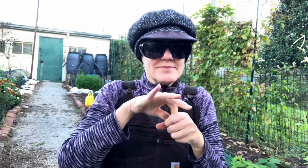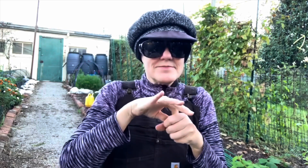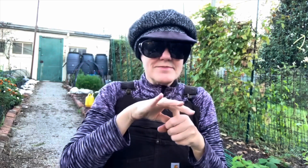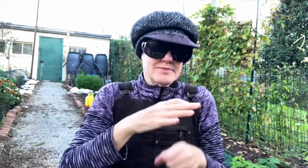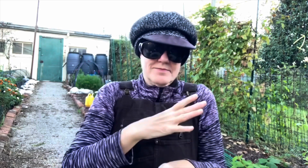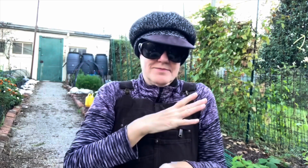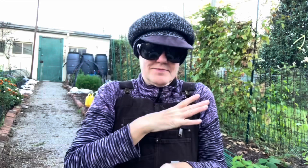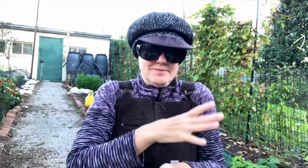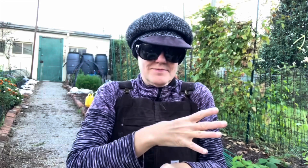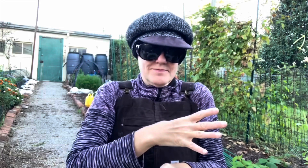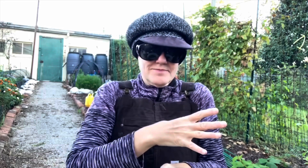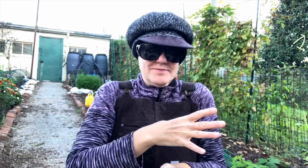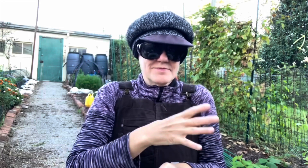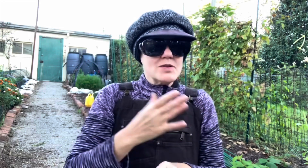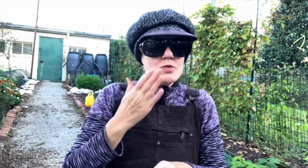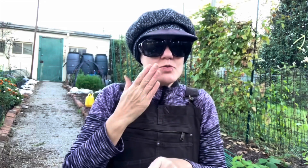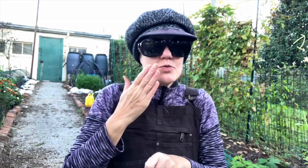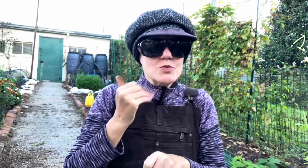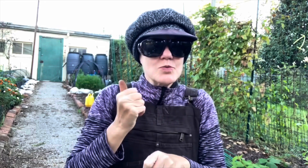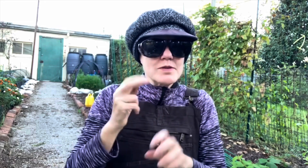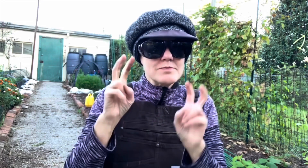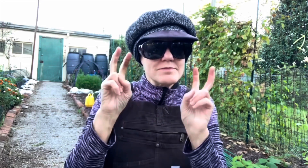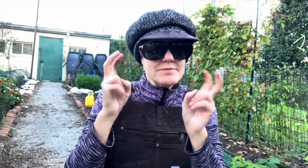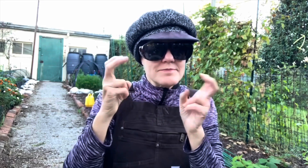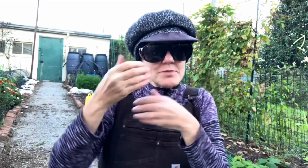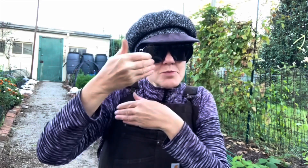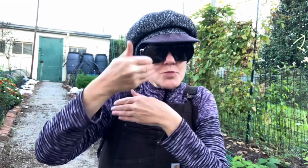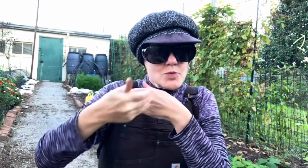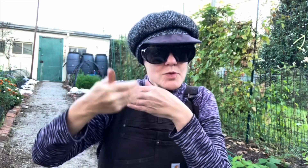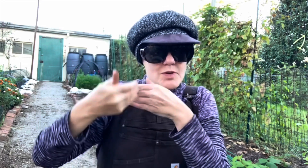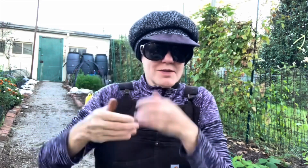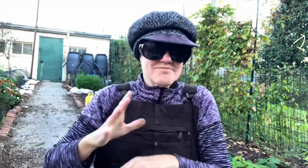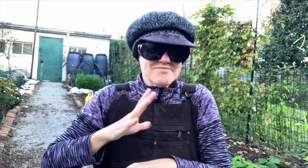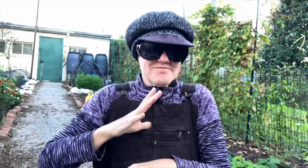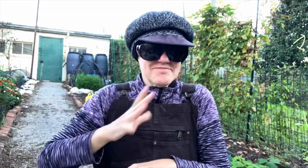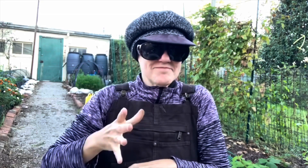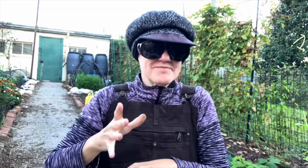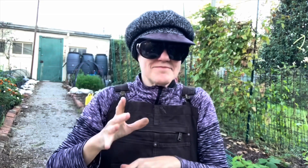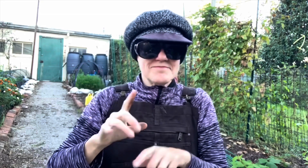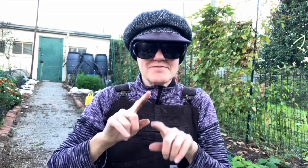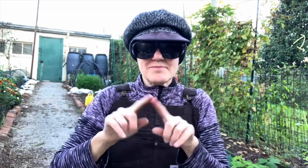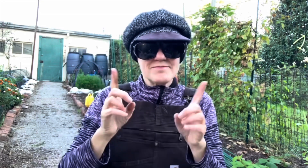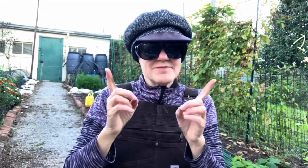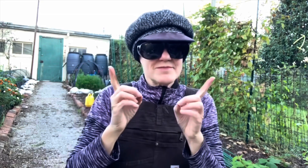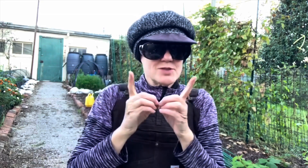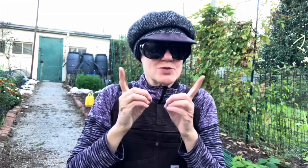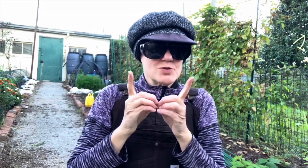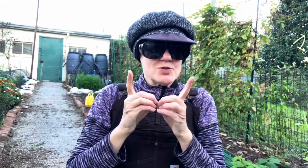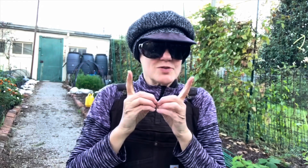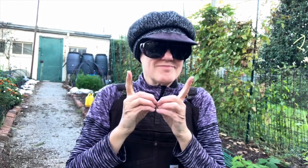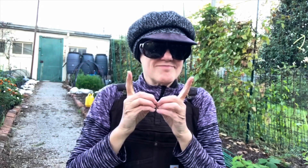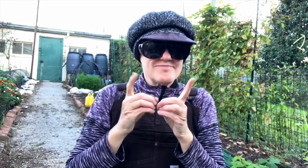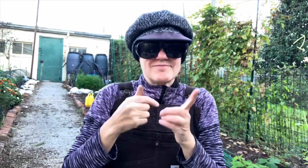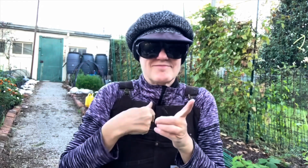too much of a green taste. That's fine. It doesn't come out in tea, and it doesn't come out in the sweetbreads. But for